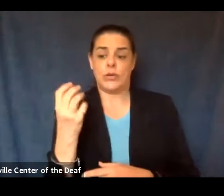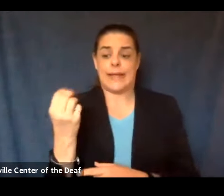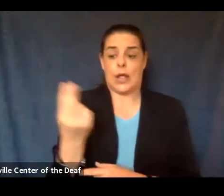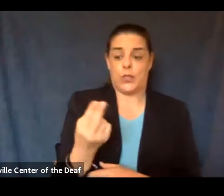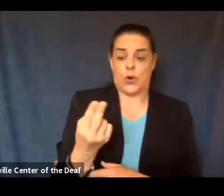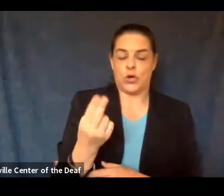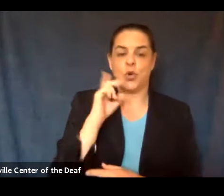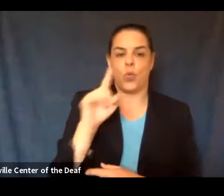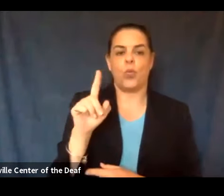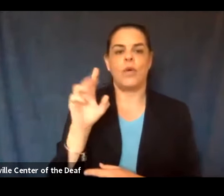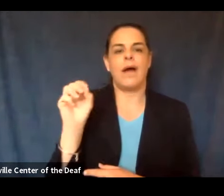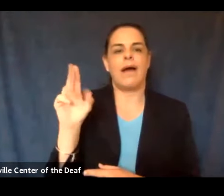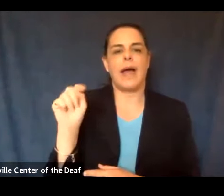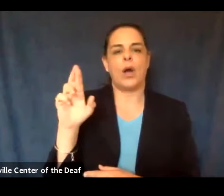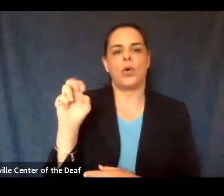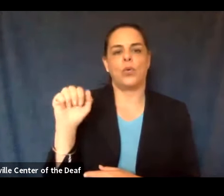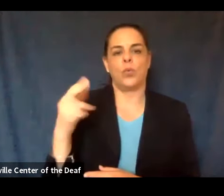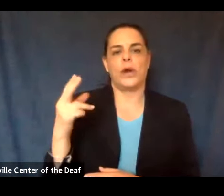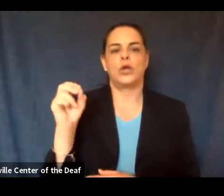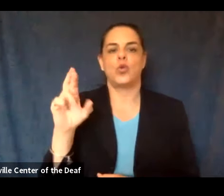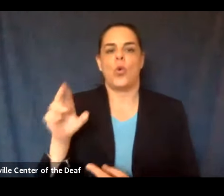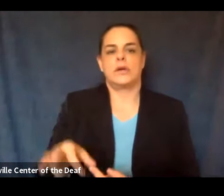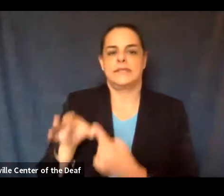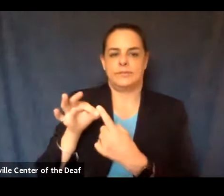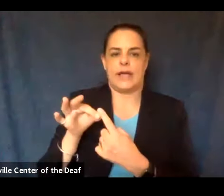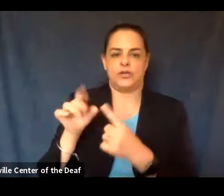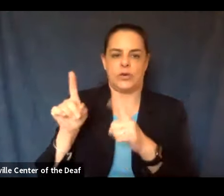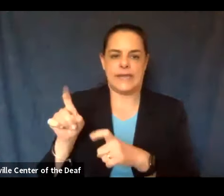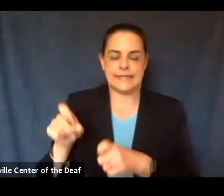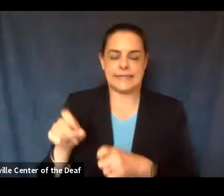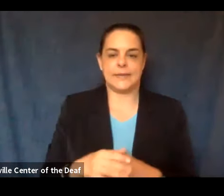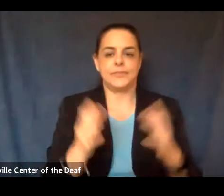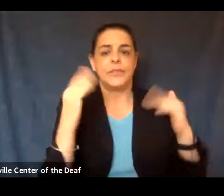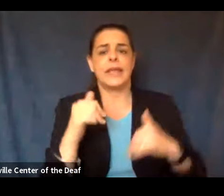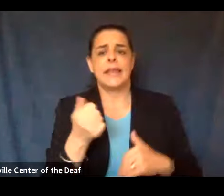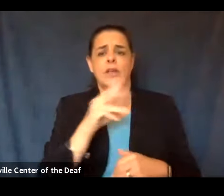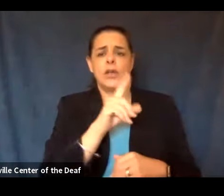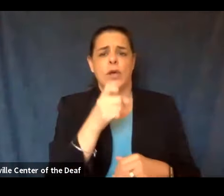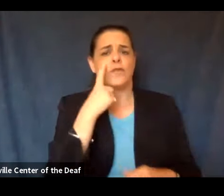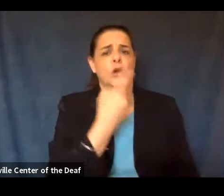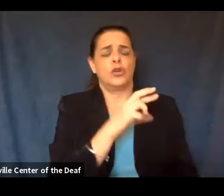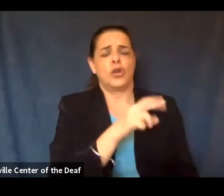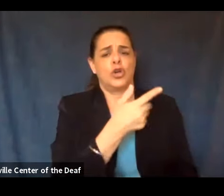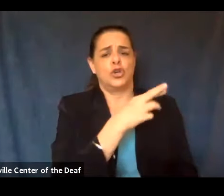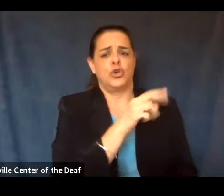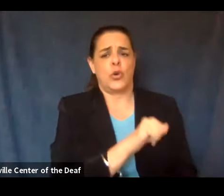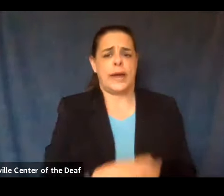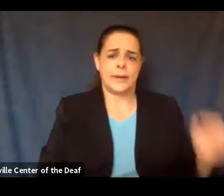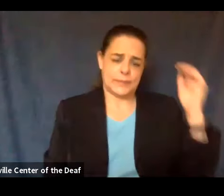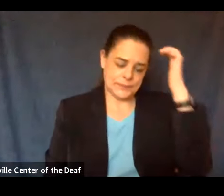Thursday to do outreach or special testing. The next couple questions are for Dr. Gray.